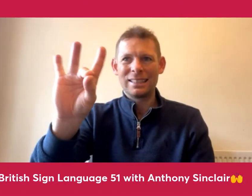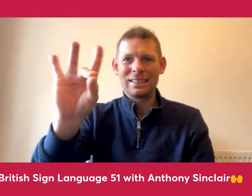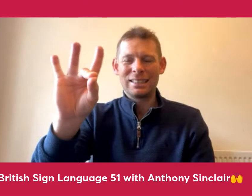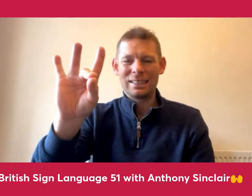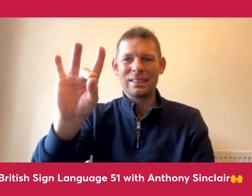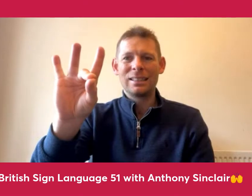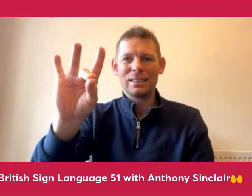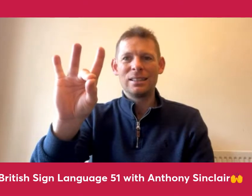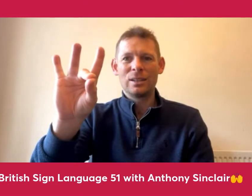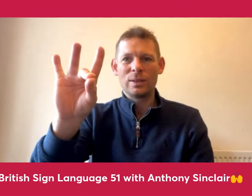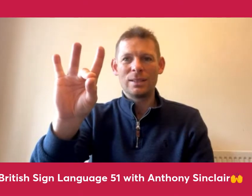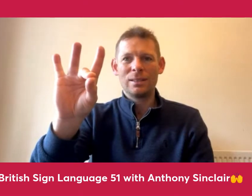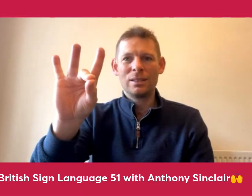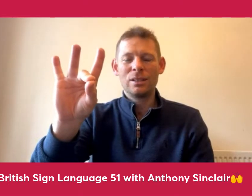K.